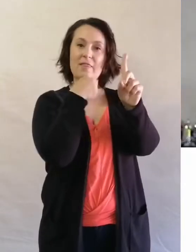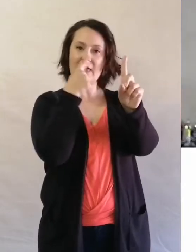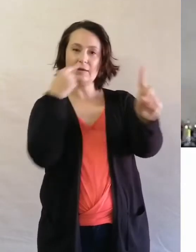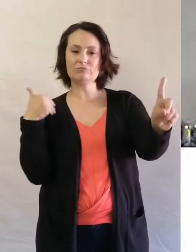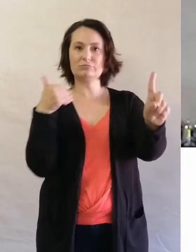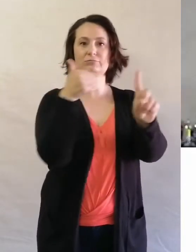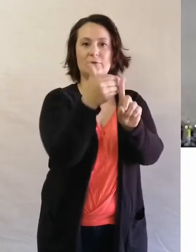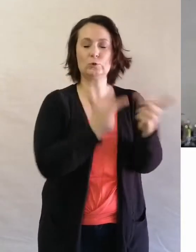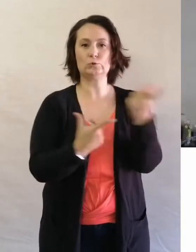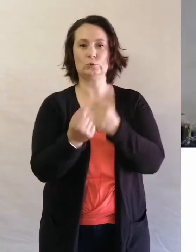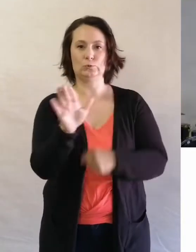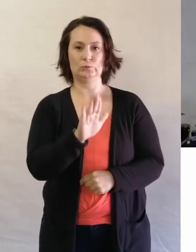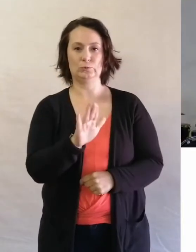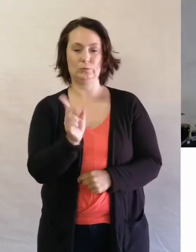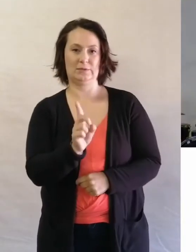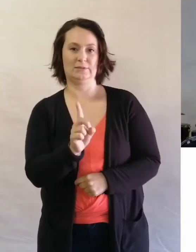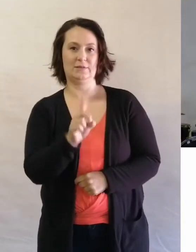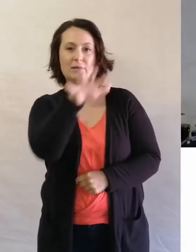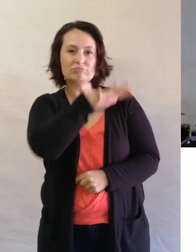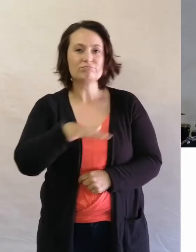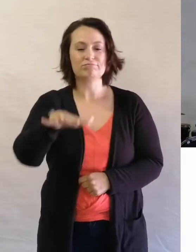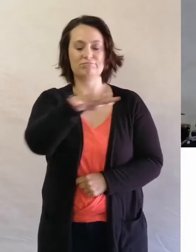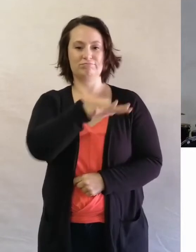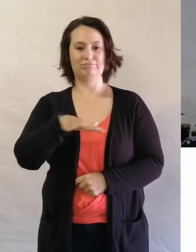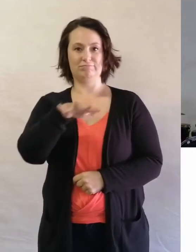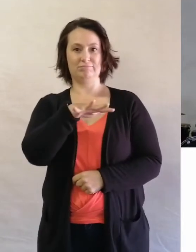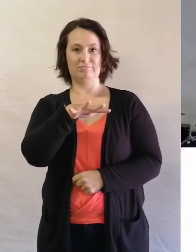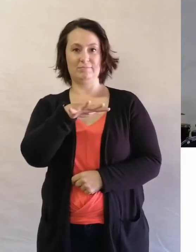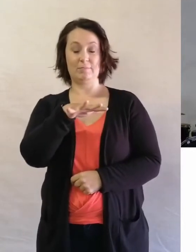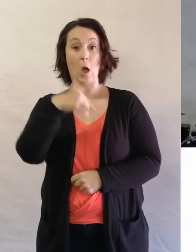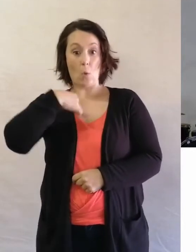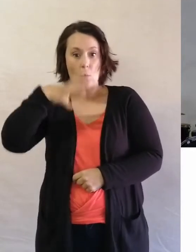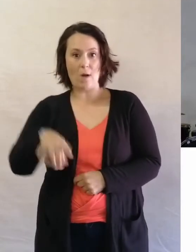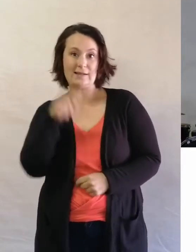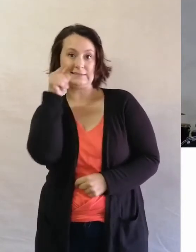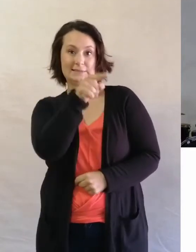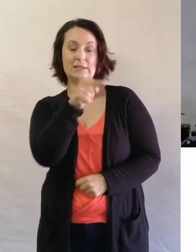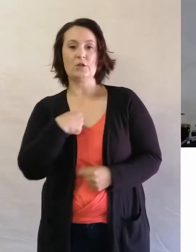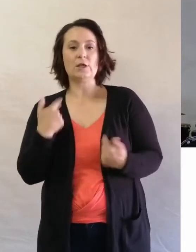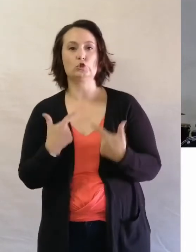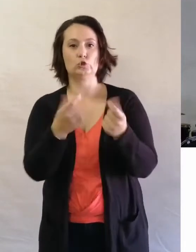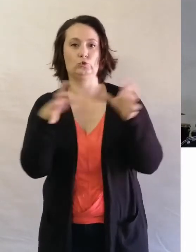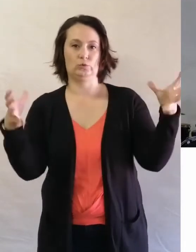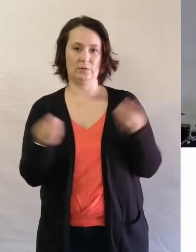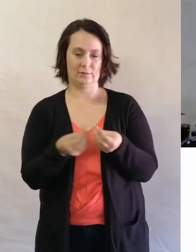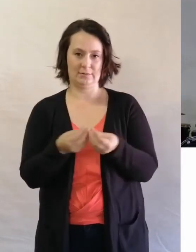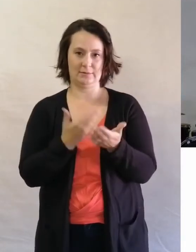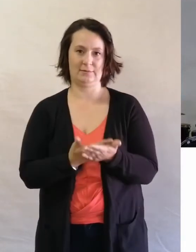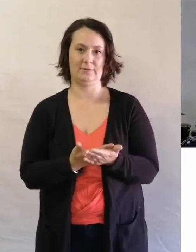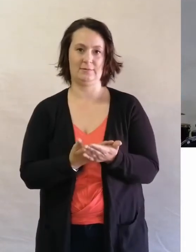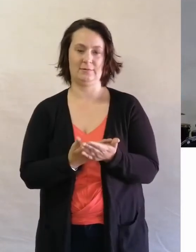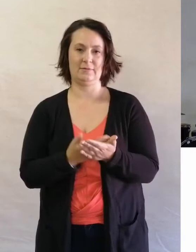in a space that very few other people can. Listen, an ordinary